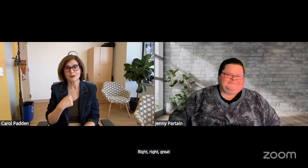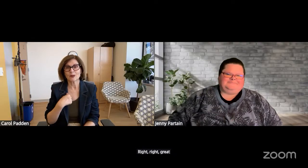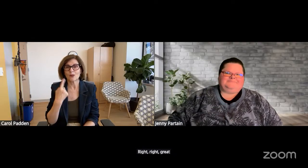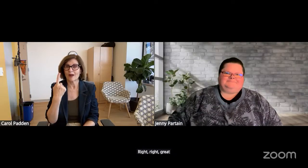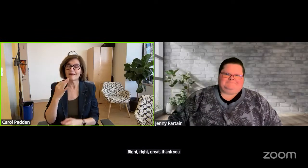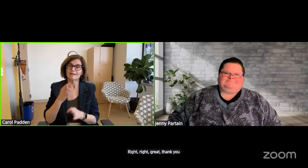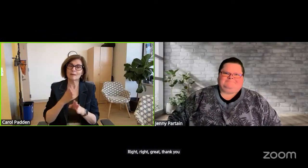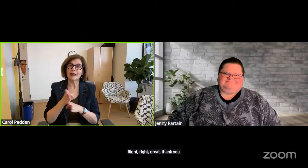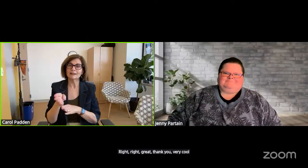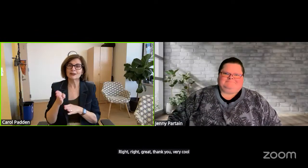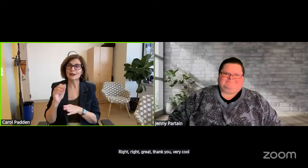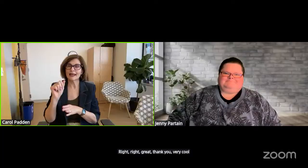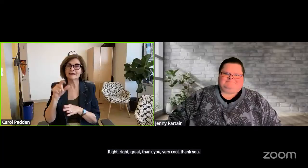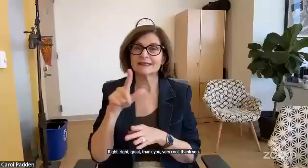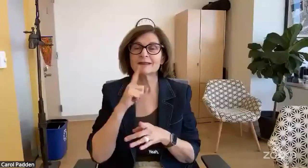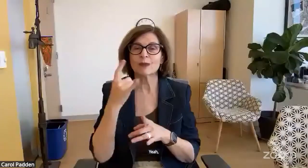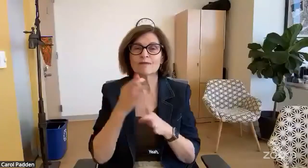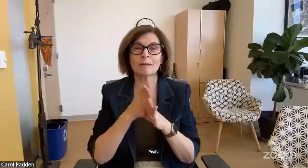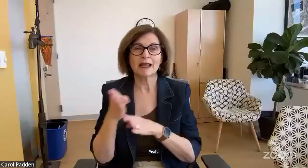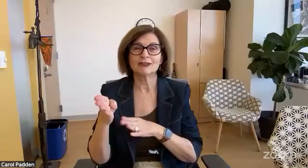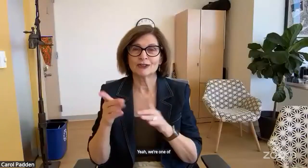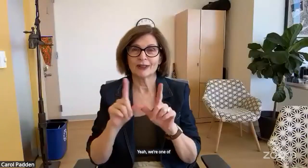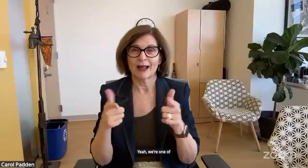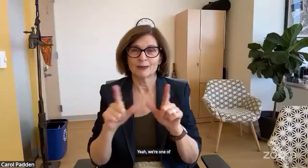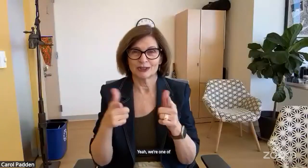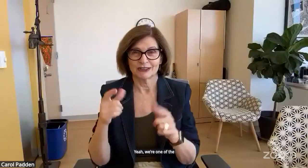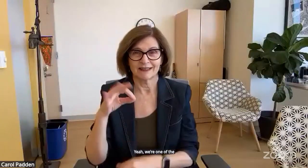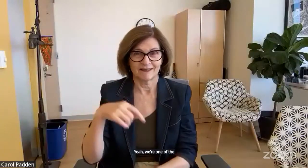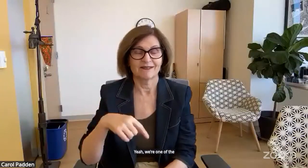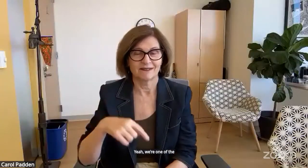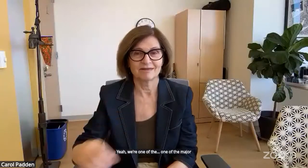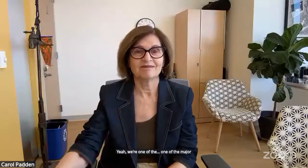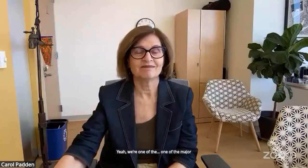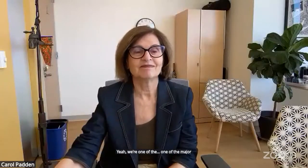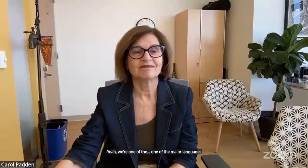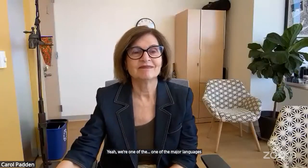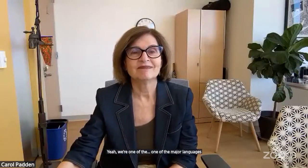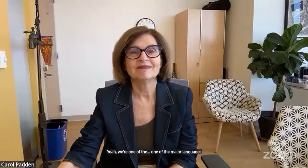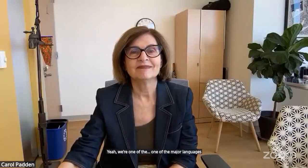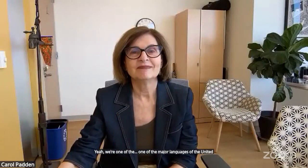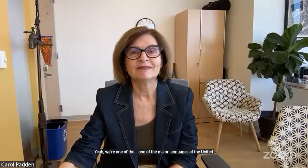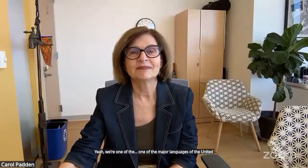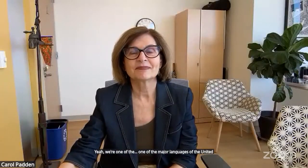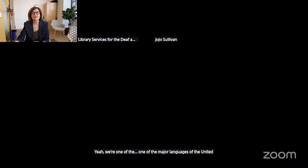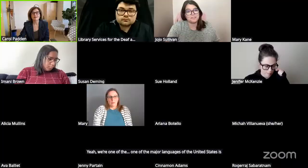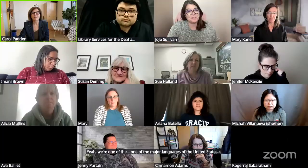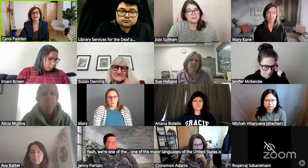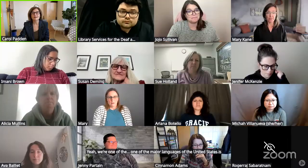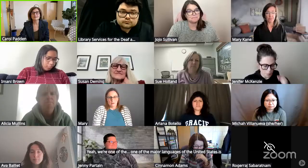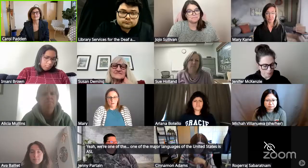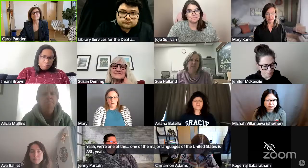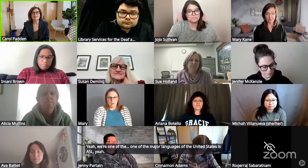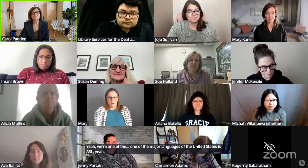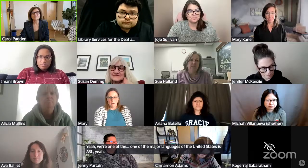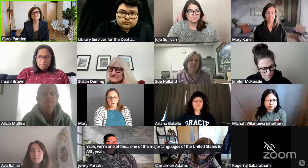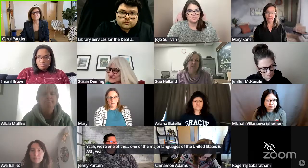Very cool. Thank you. Yeah, we're one of the major languages of the United States is ASL. Yeah.